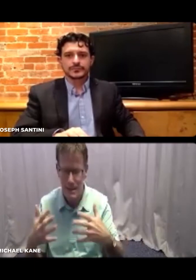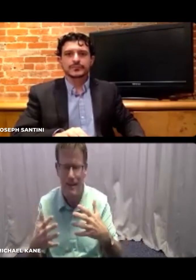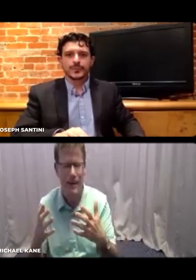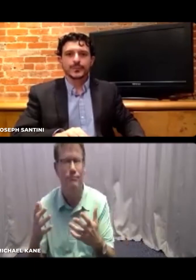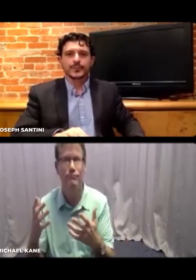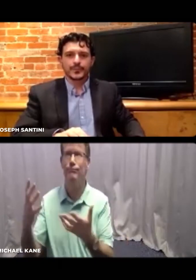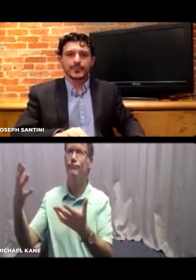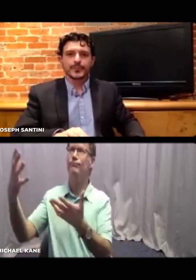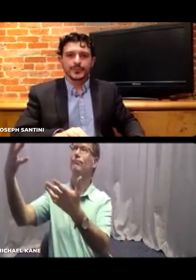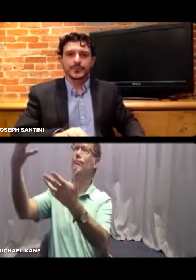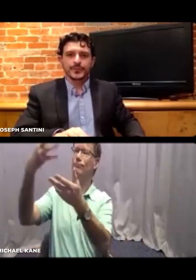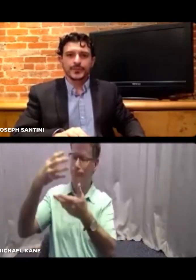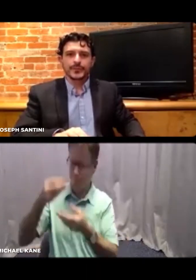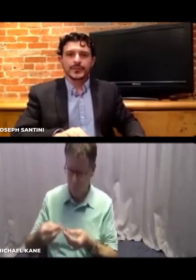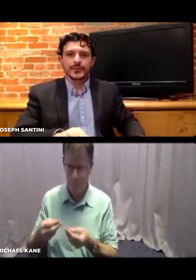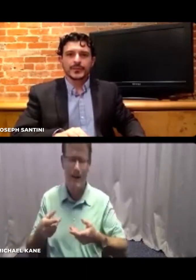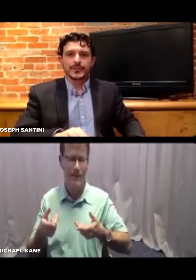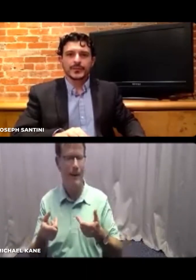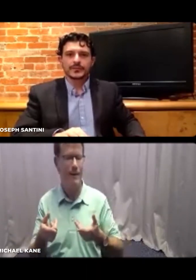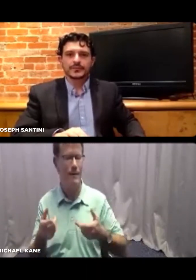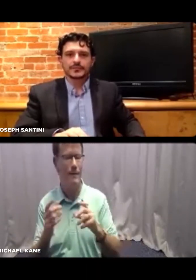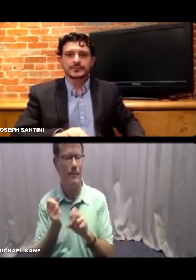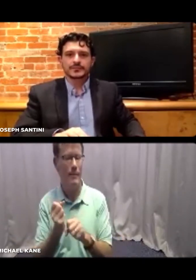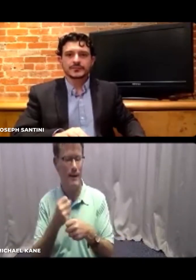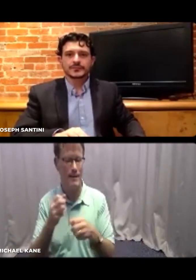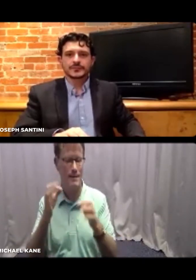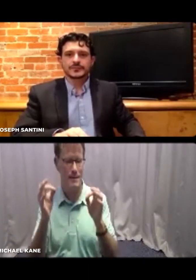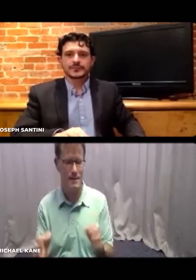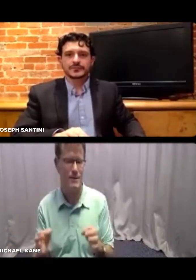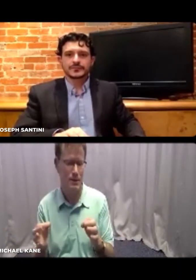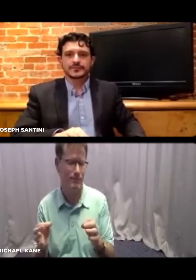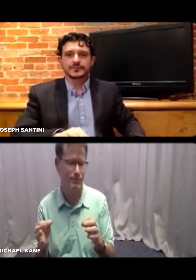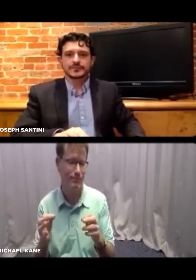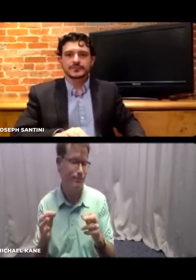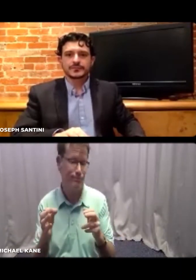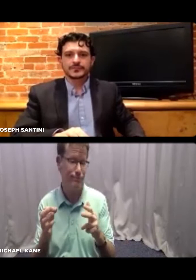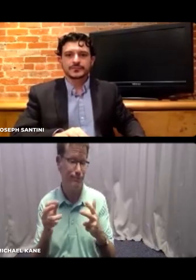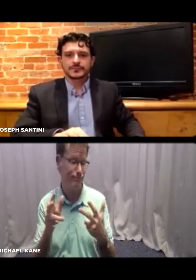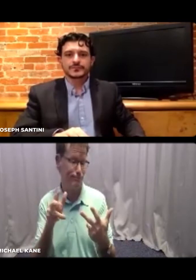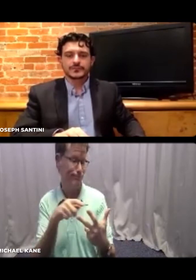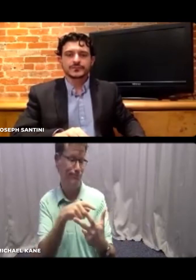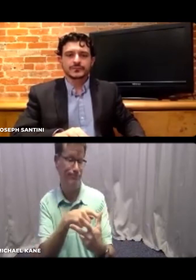by doing some chores around the house, maybe that's another option.